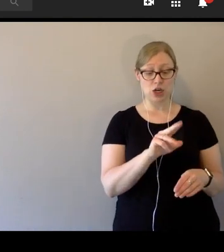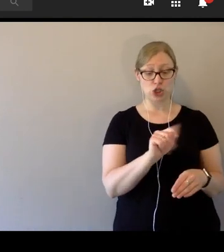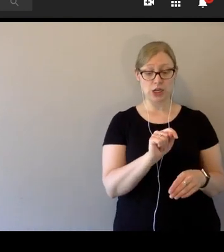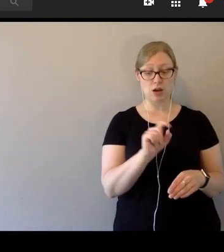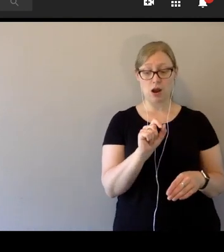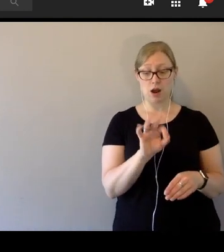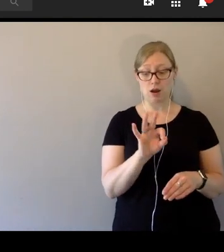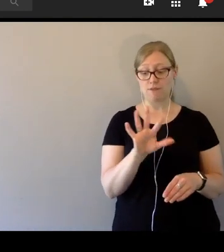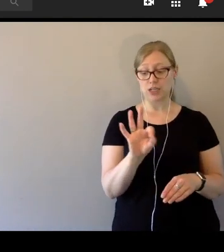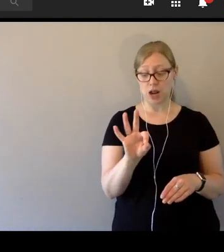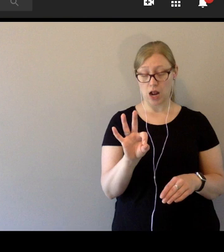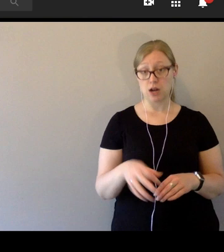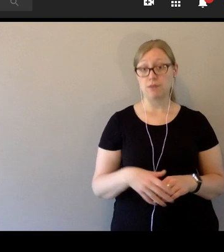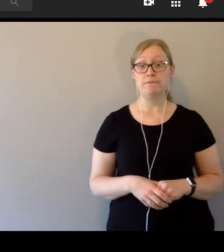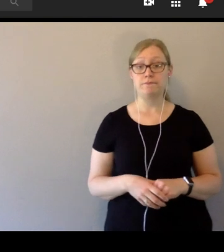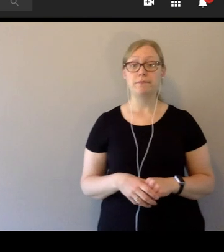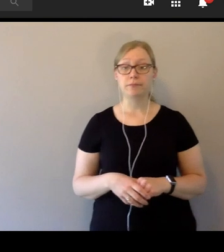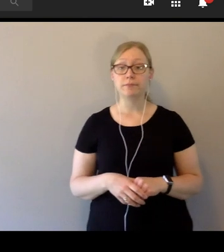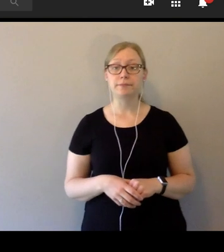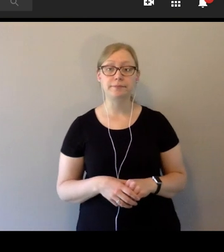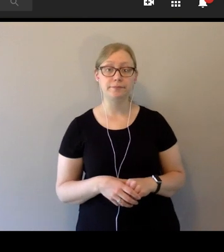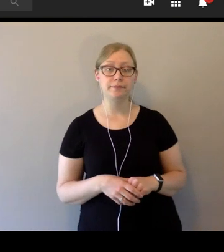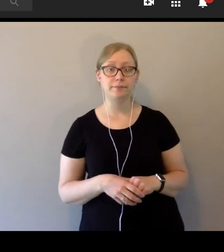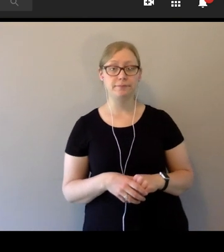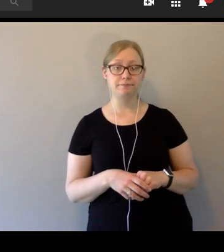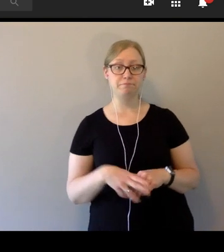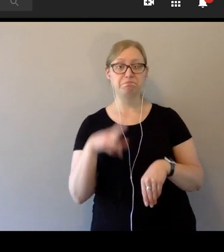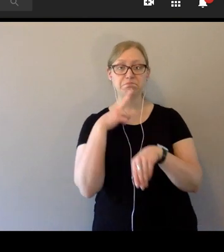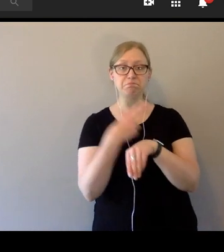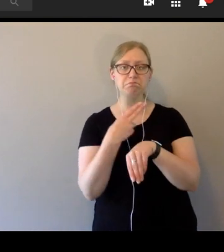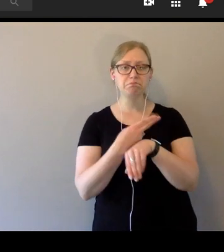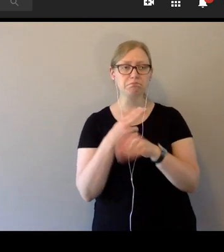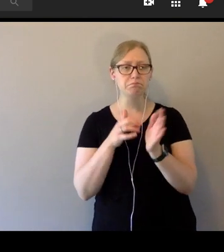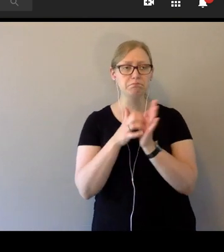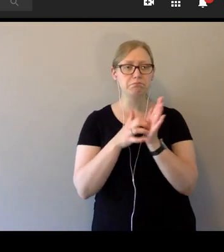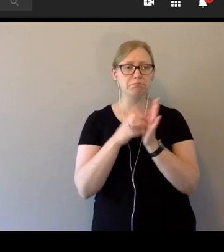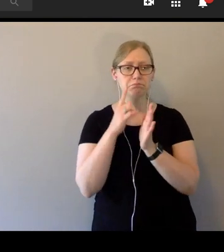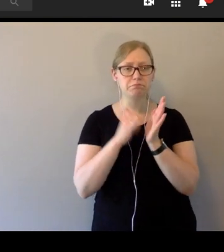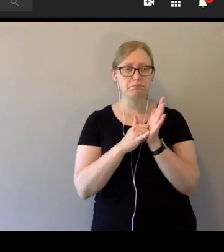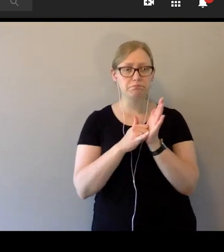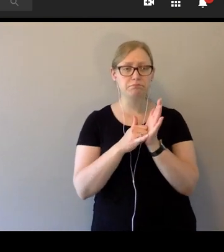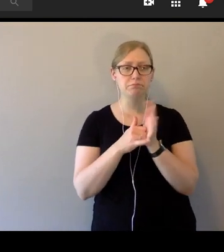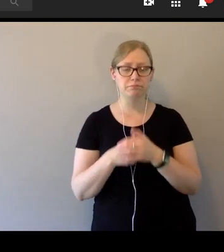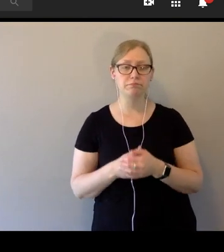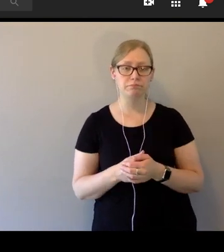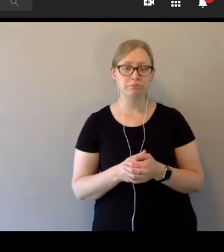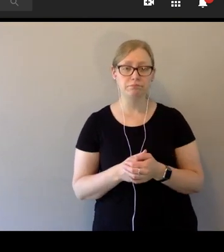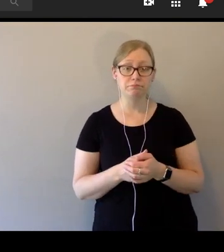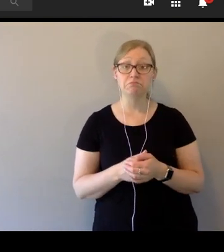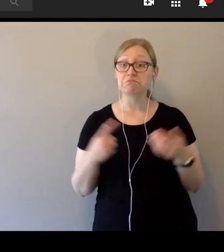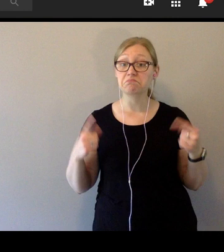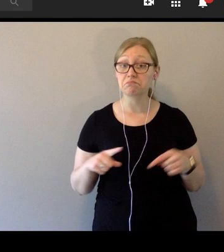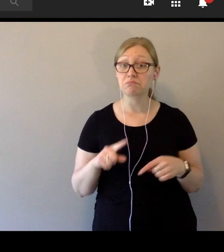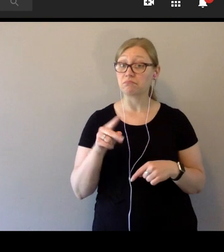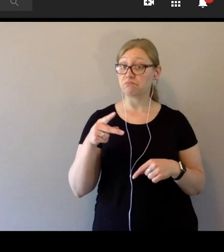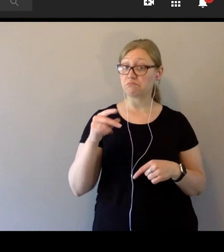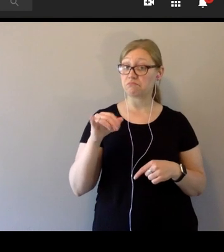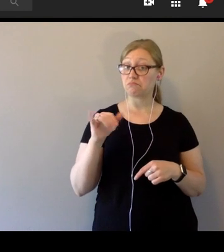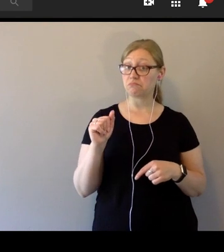tangent of 59. And we'll use the calculator for that. And it turns out that Pia